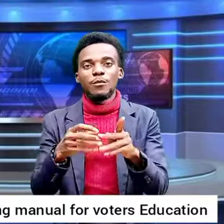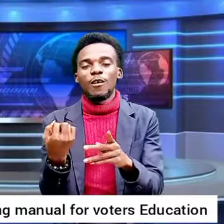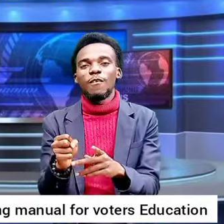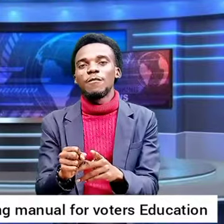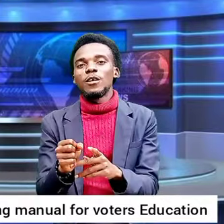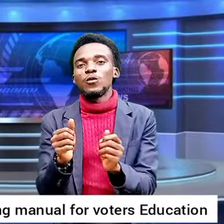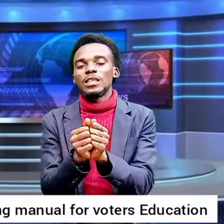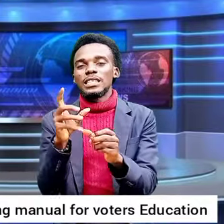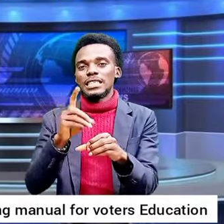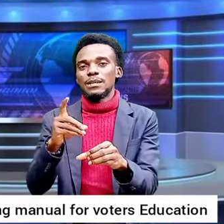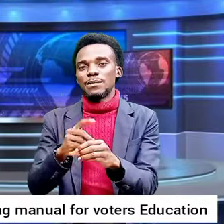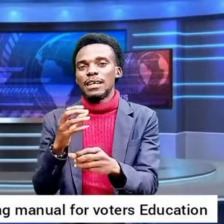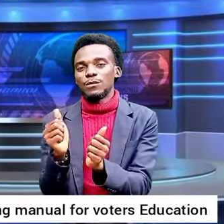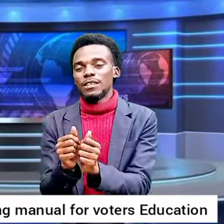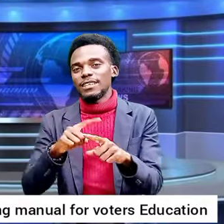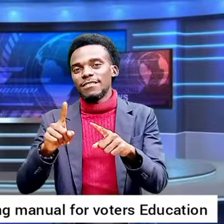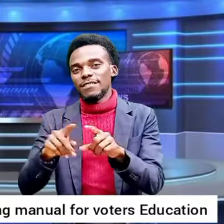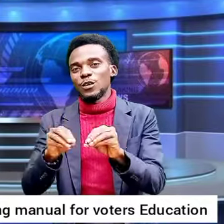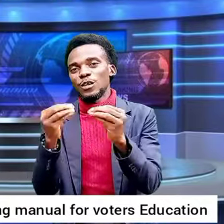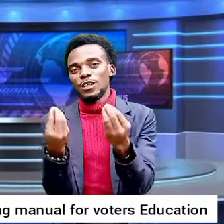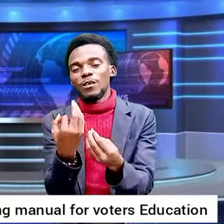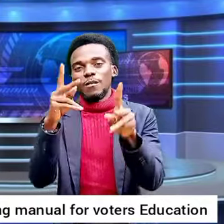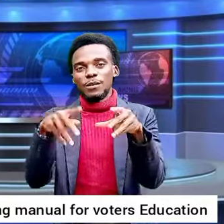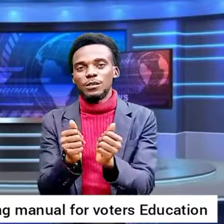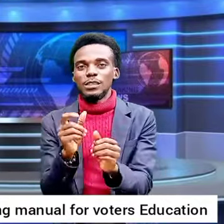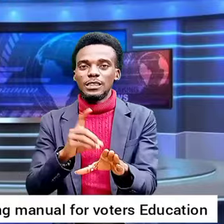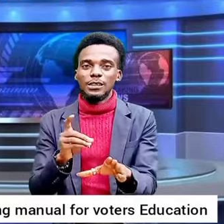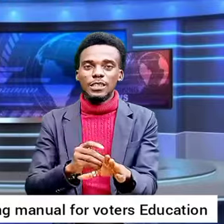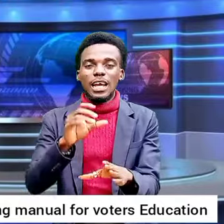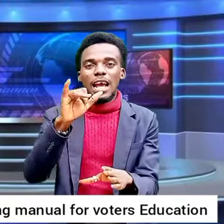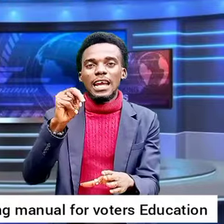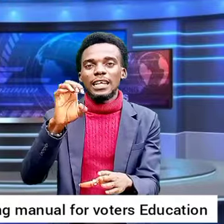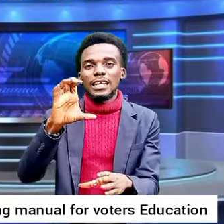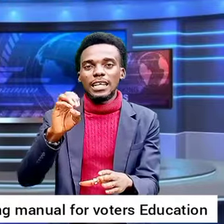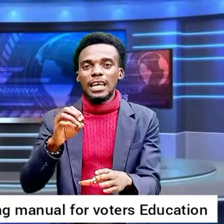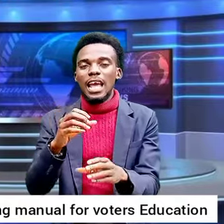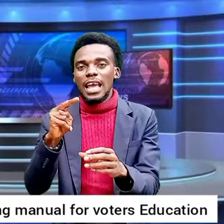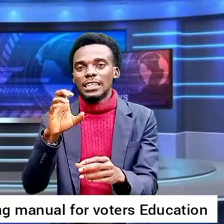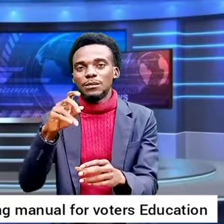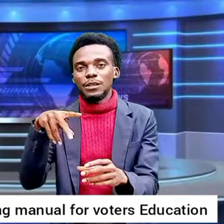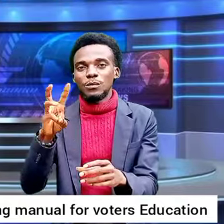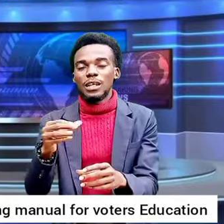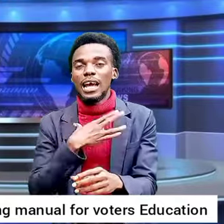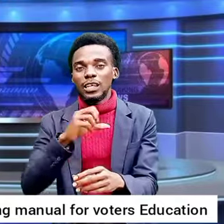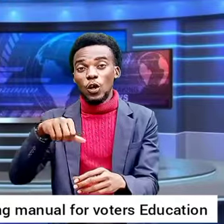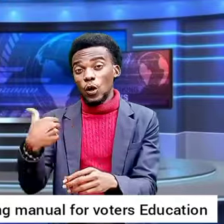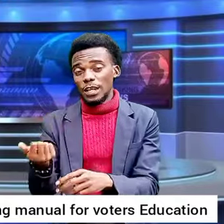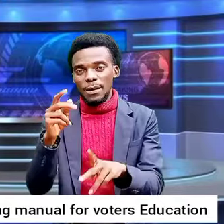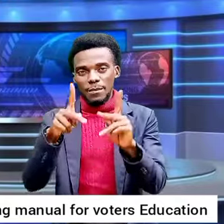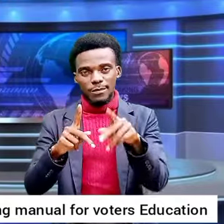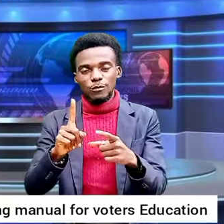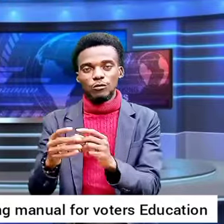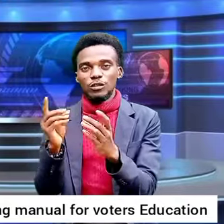of persons with disabilities (OPDs), INEC, NCPWD, and other relevant bodies to